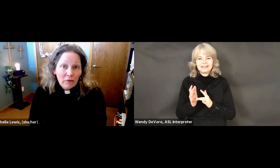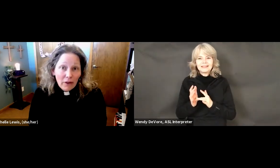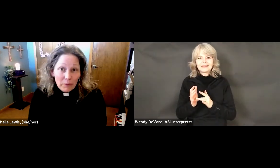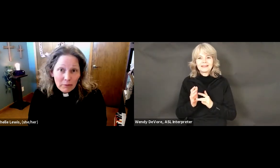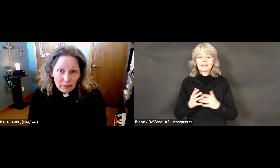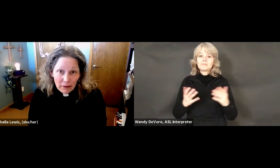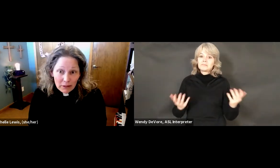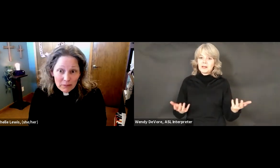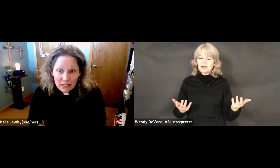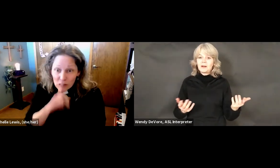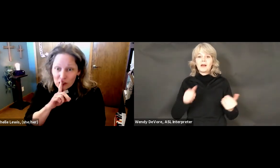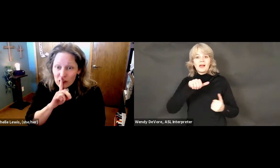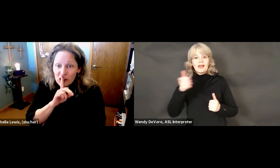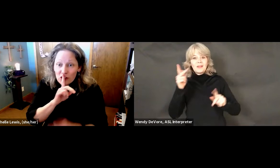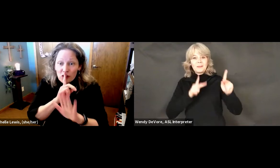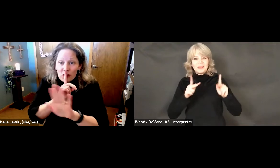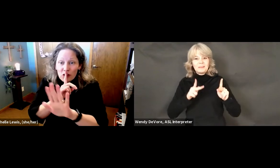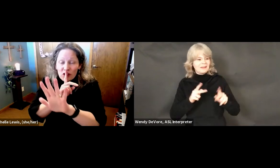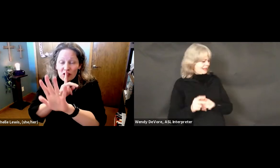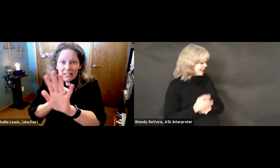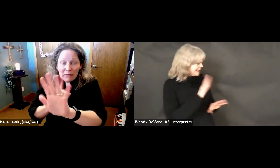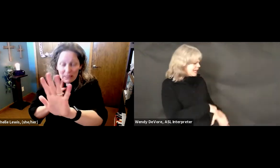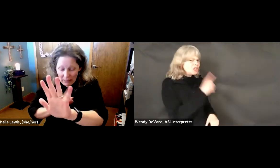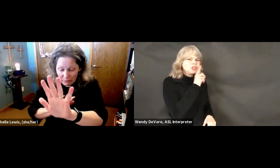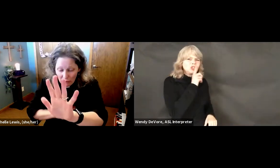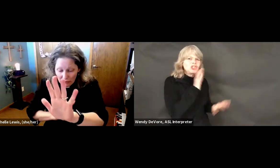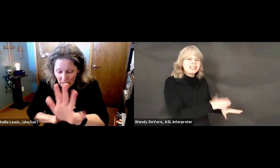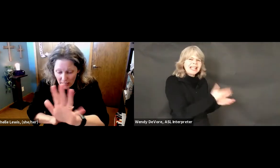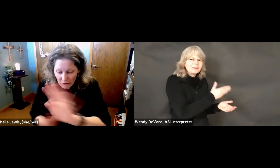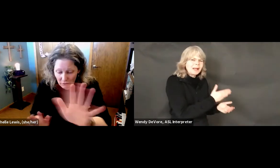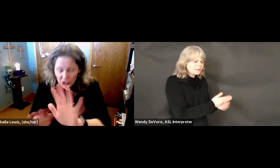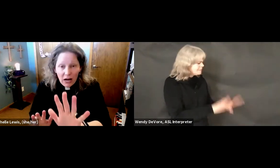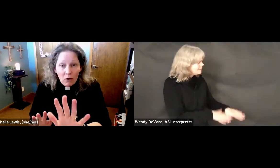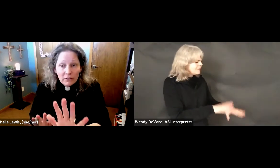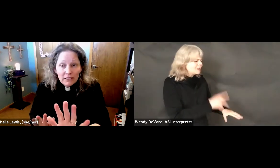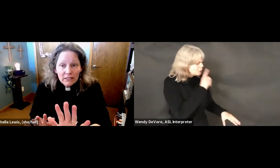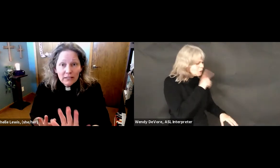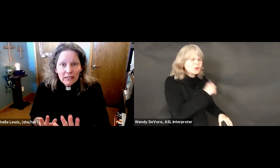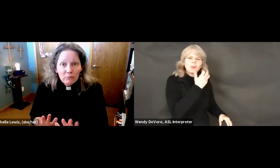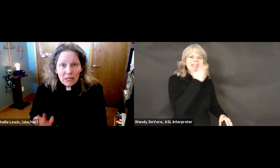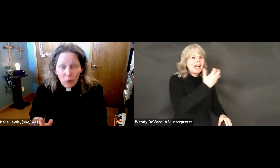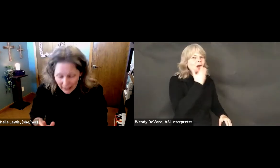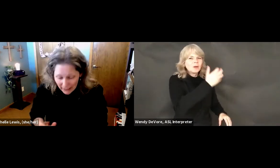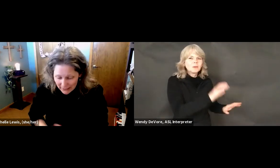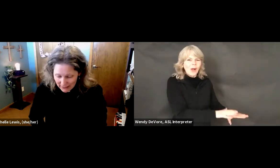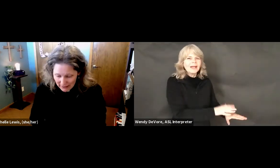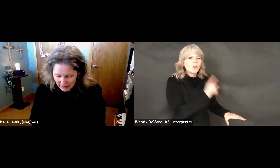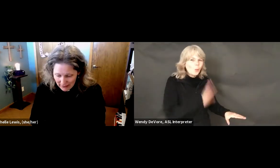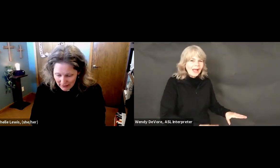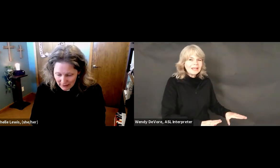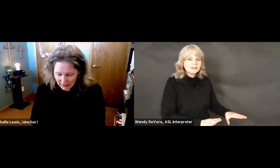Now, the other people around him say, shh, stop. Don't talk. Don't shout. Be